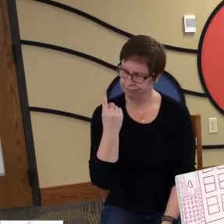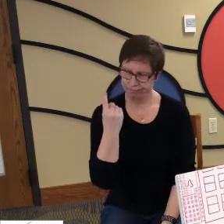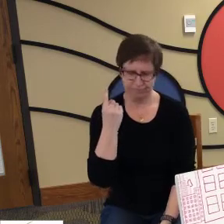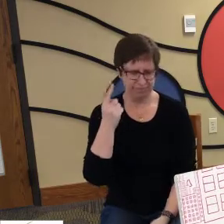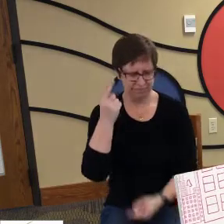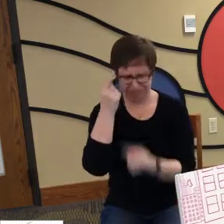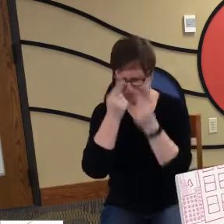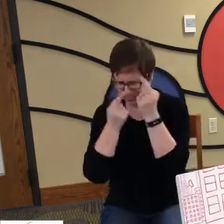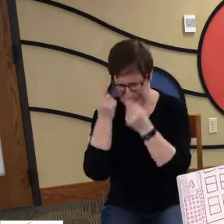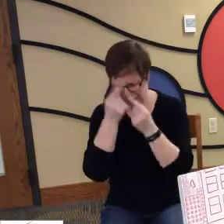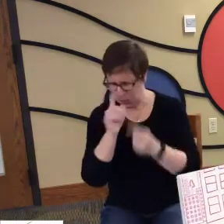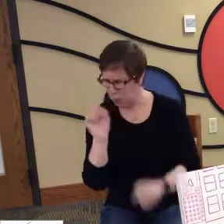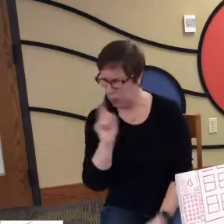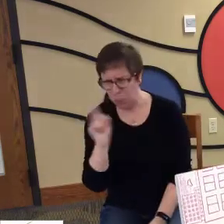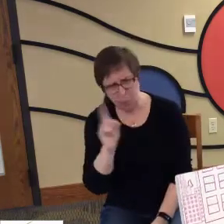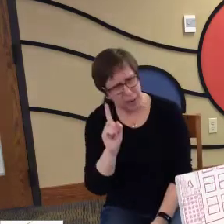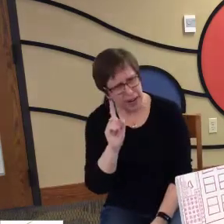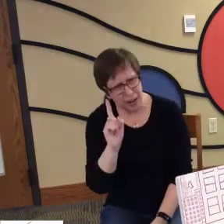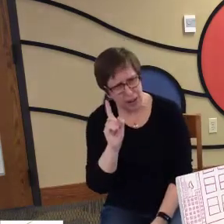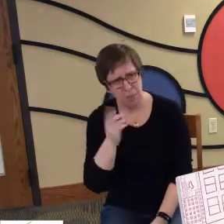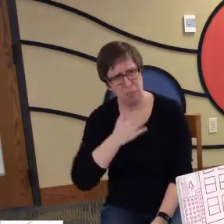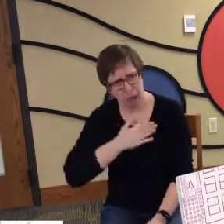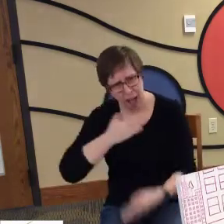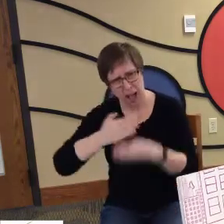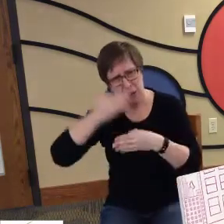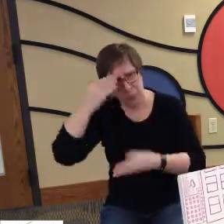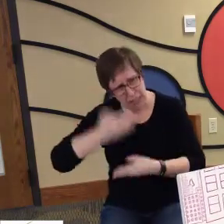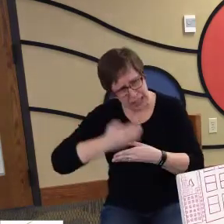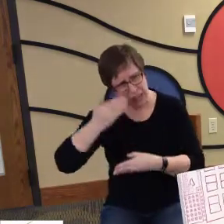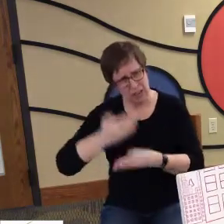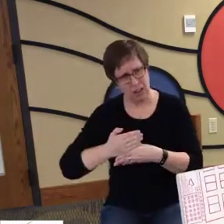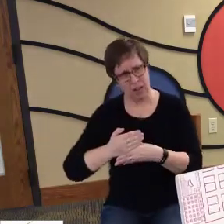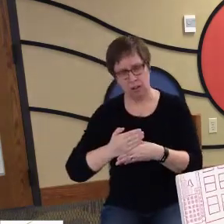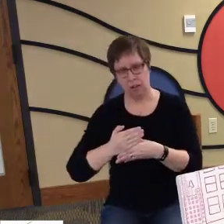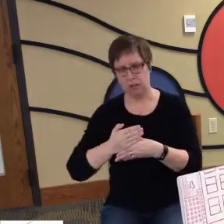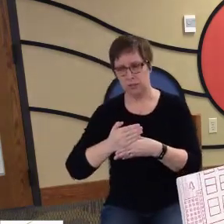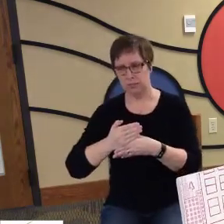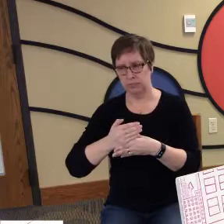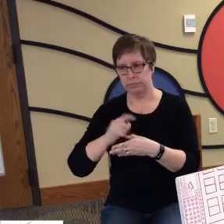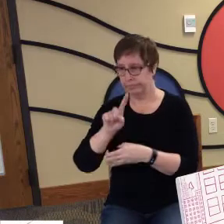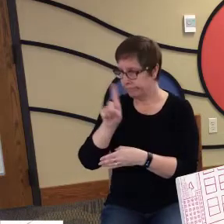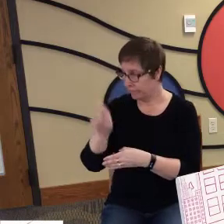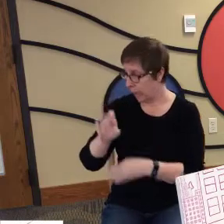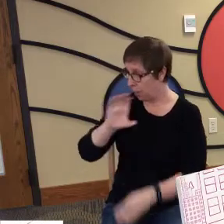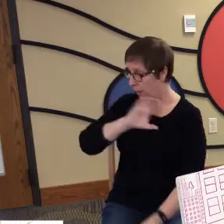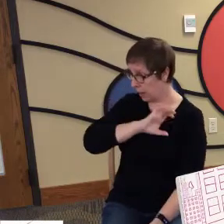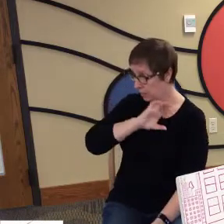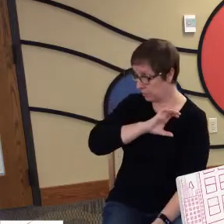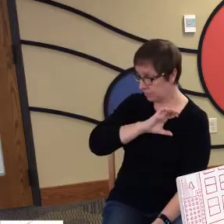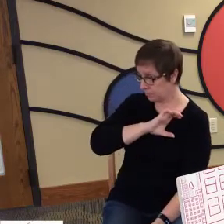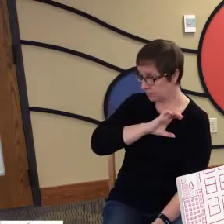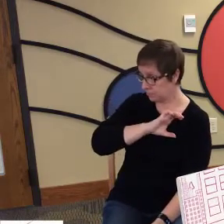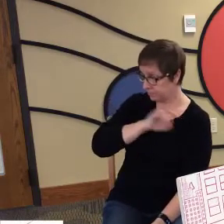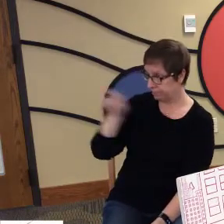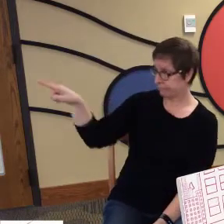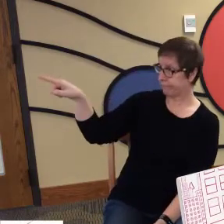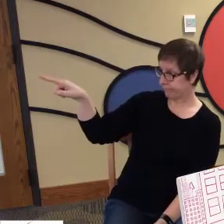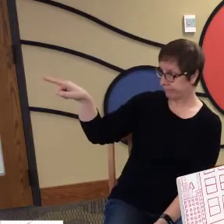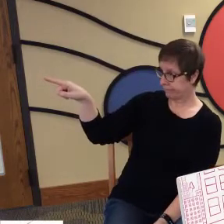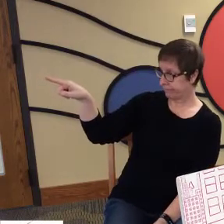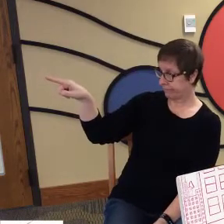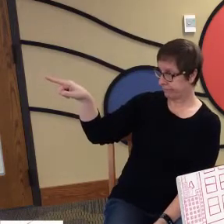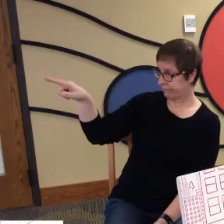couldn't think where it might be. He decided to ask a policeman. The policeman pointed the